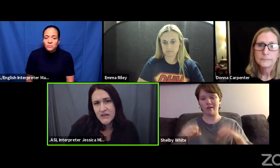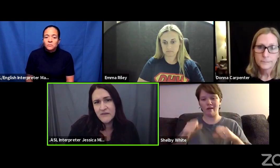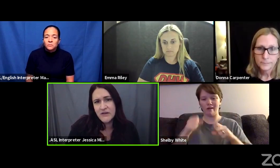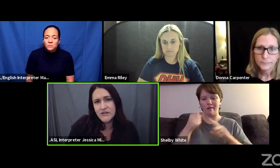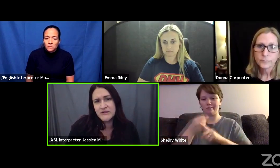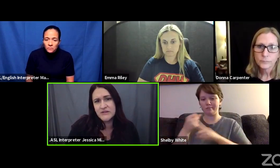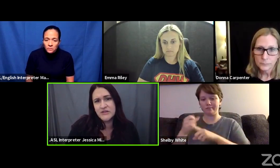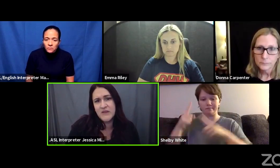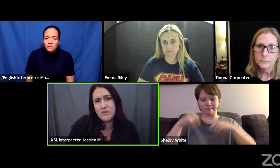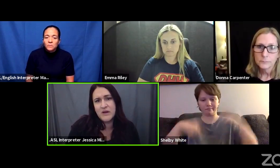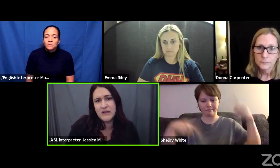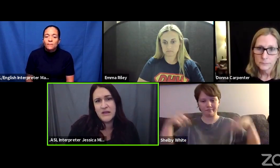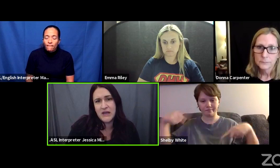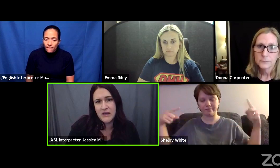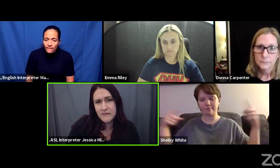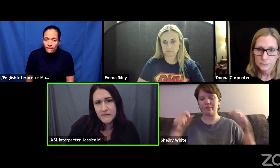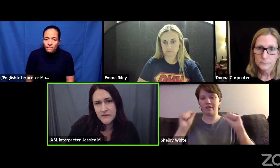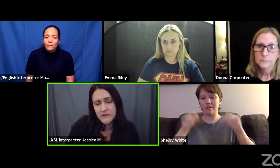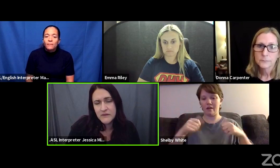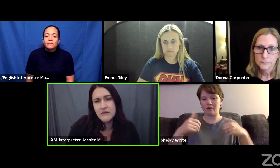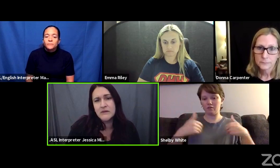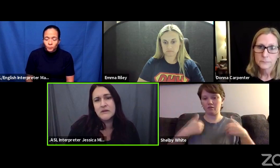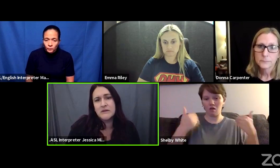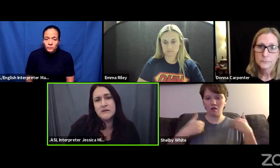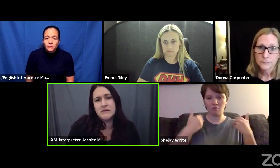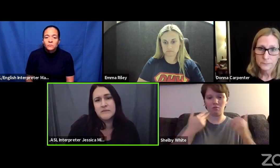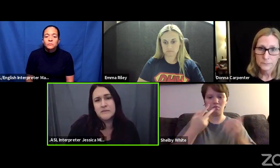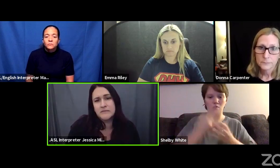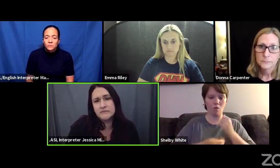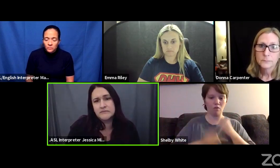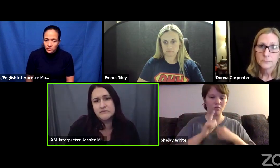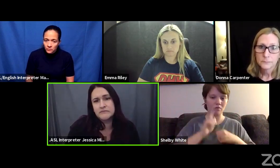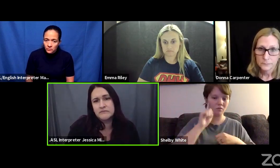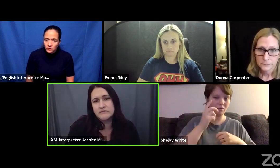types of Usher syndrome that one can have.